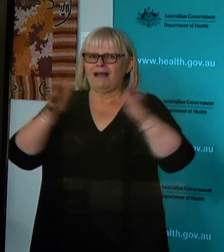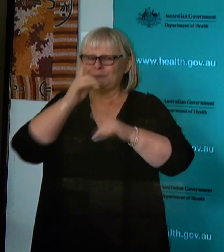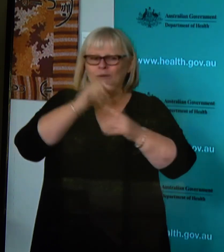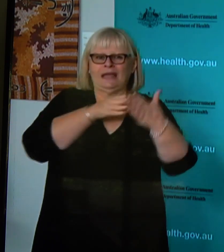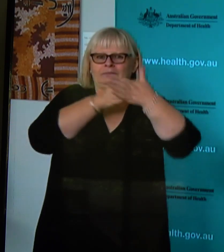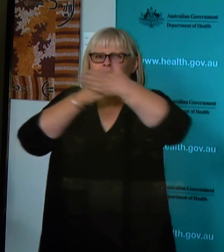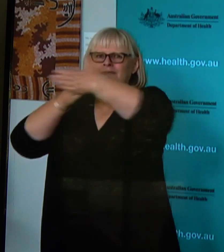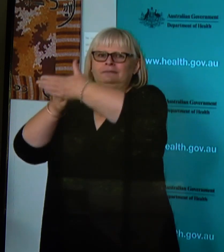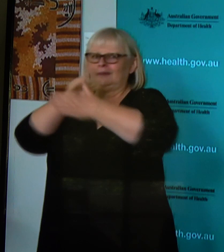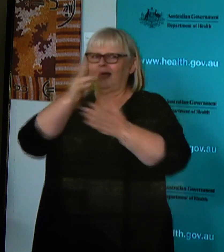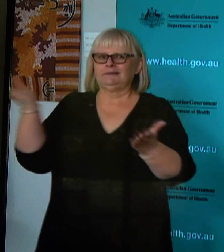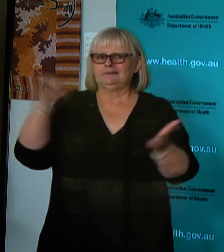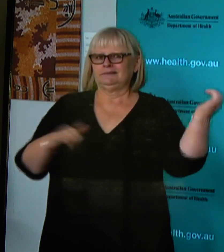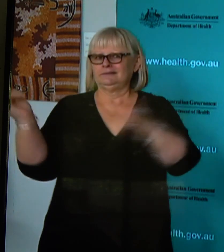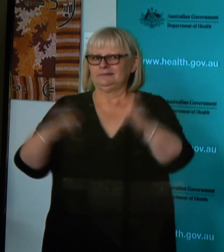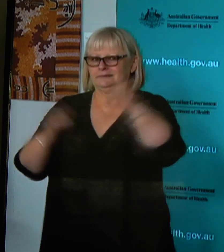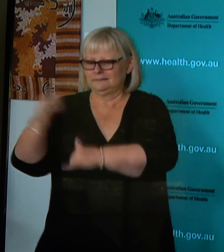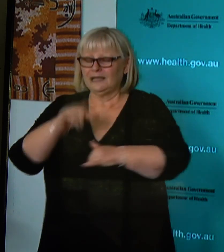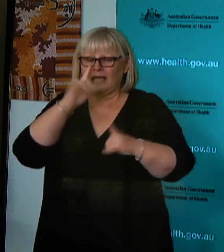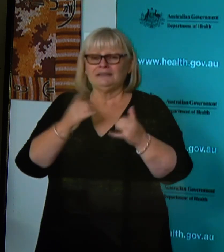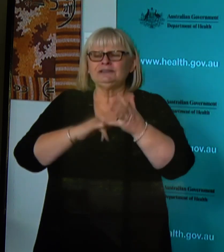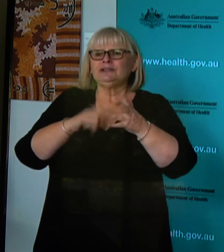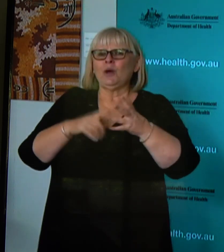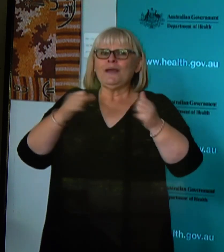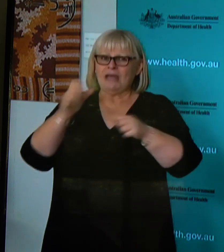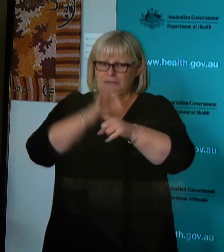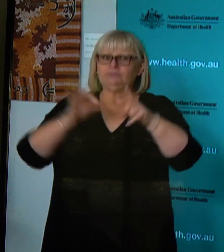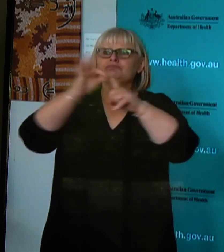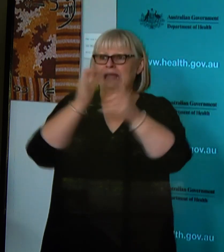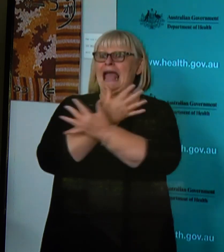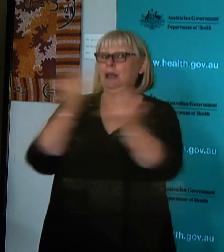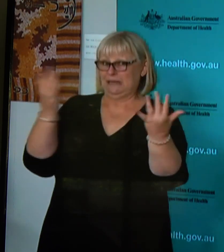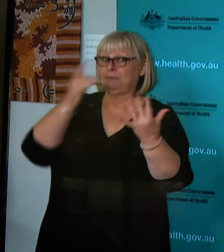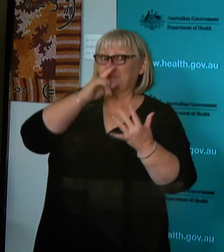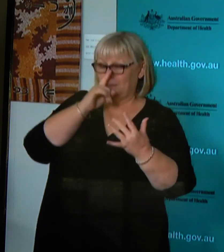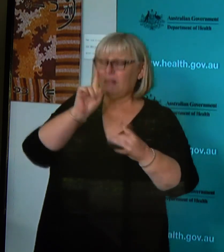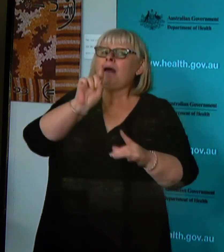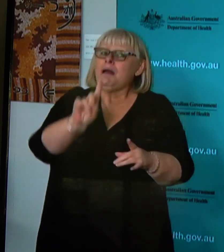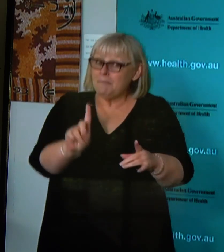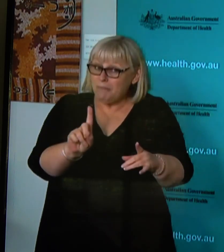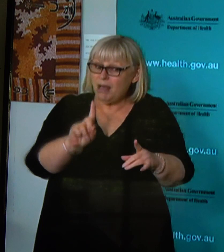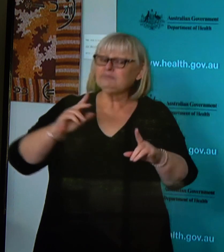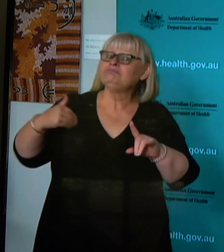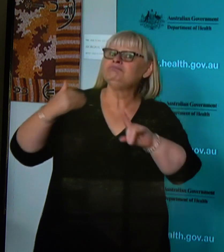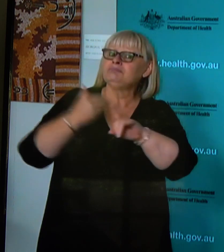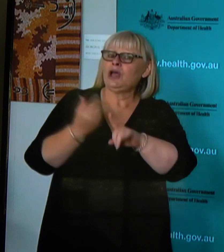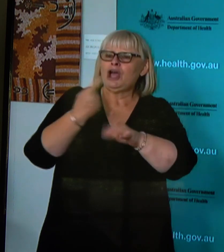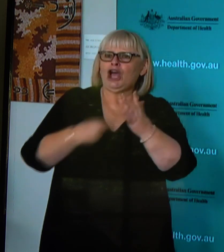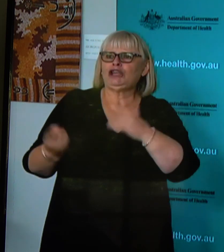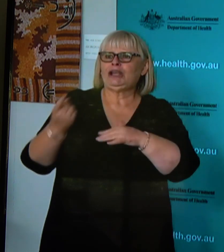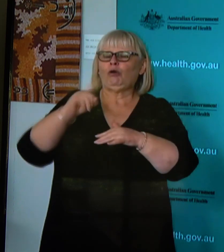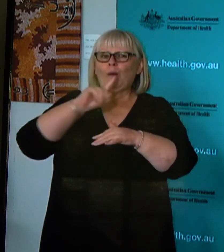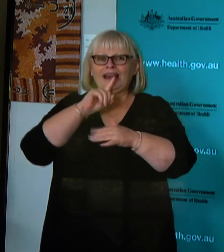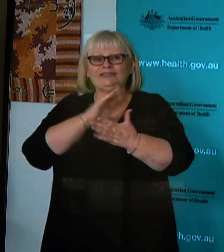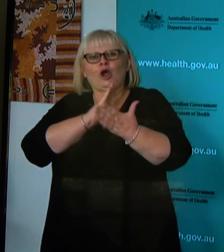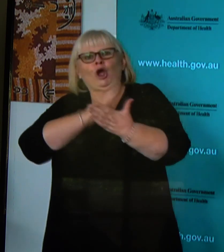quickly. So it's not surprising that we have had an increase in cases, but so far there are only 100 that